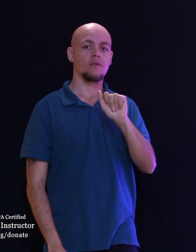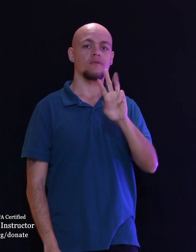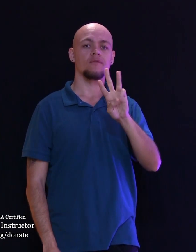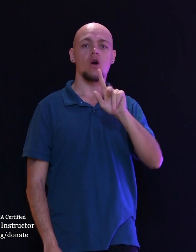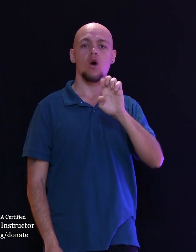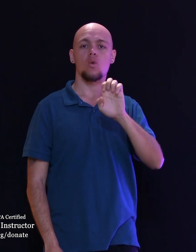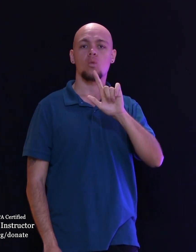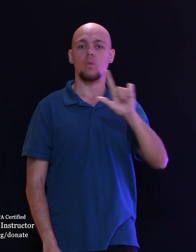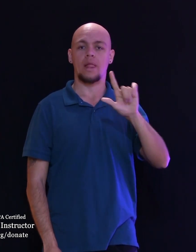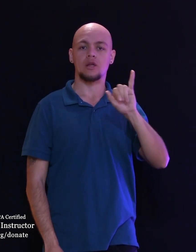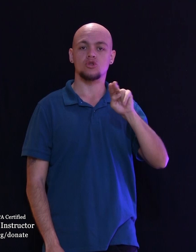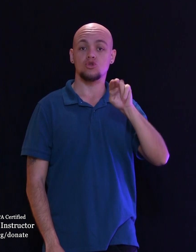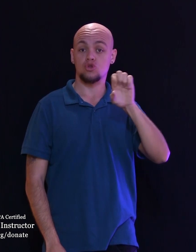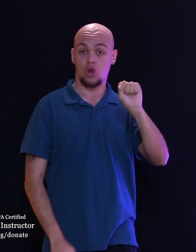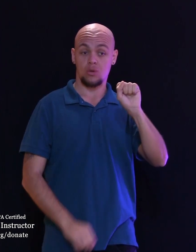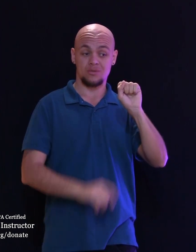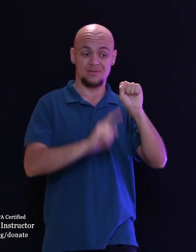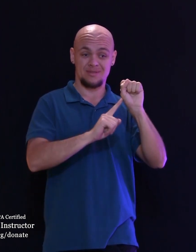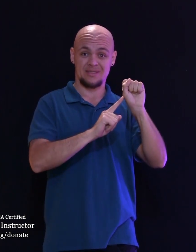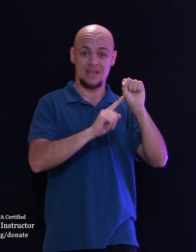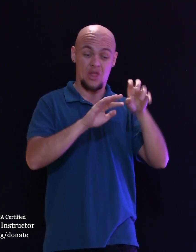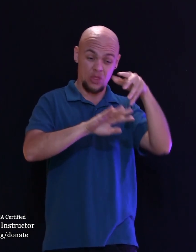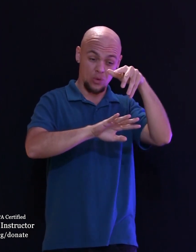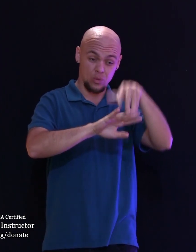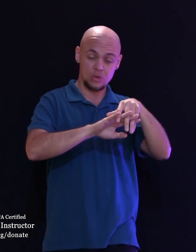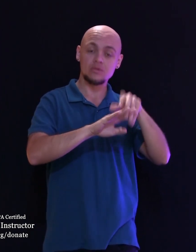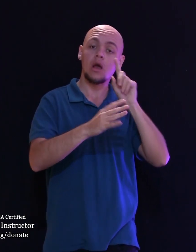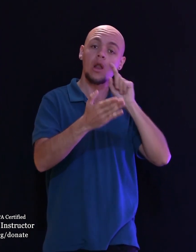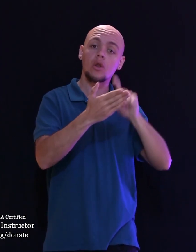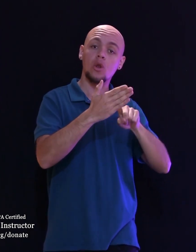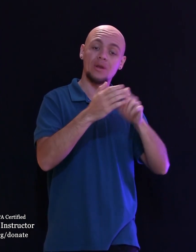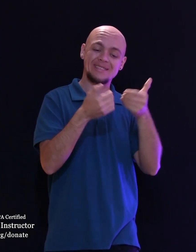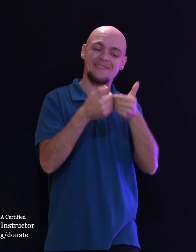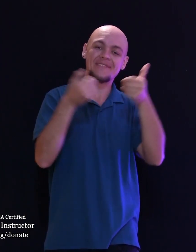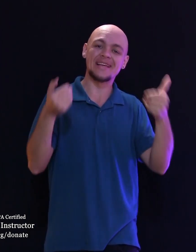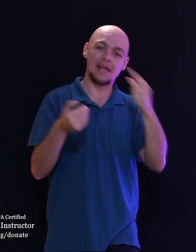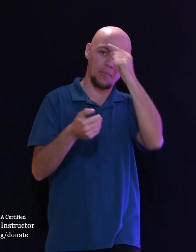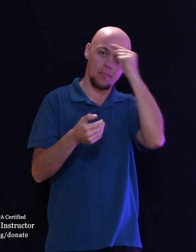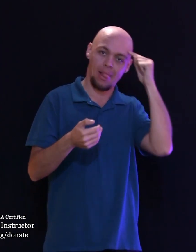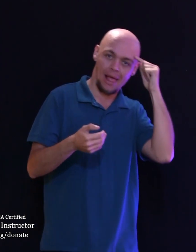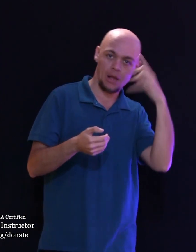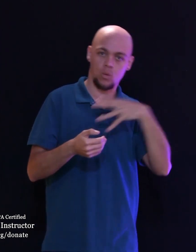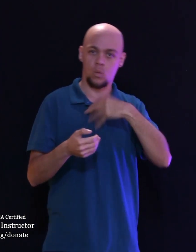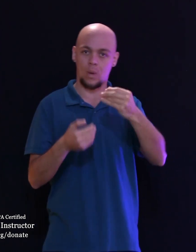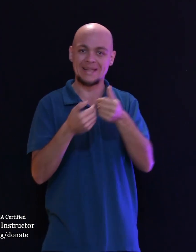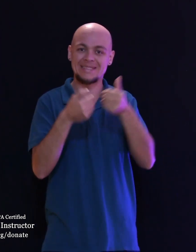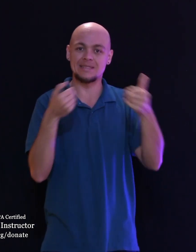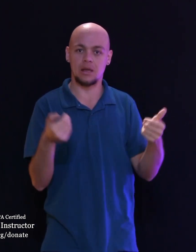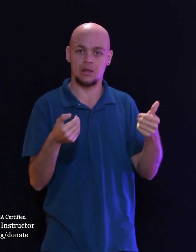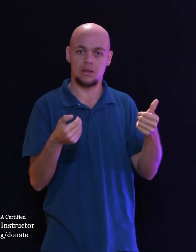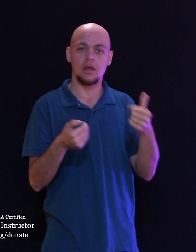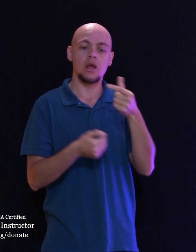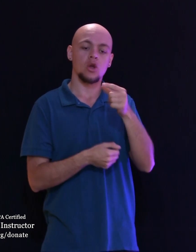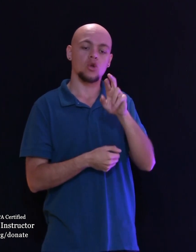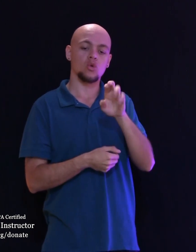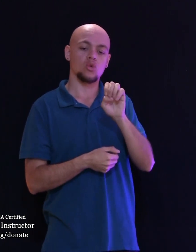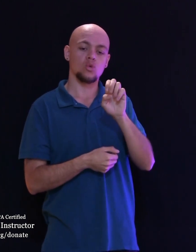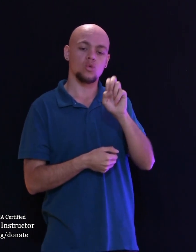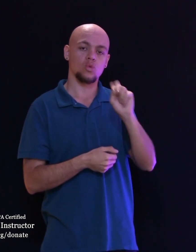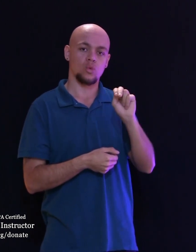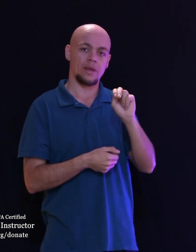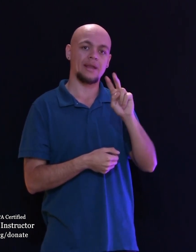Jones, Wyrick, built it upon segregation. And that was, of course, the Green versus Kennedy, Green versus Connolly